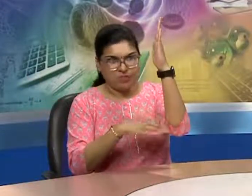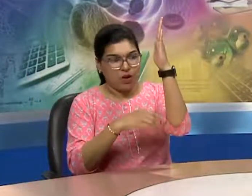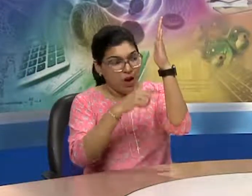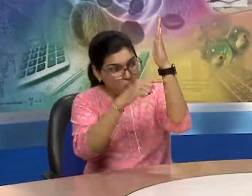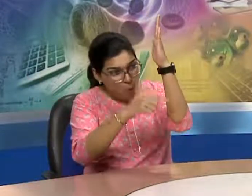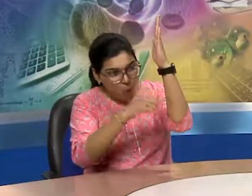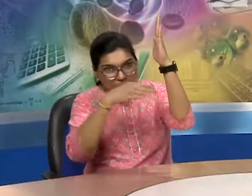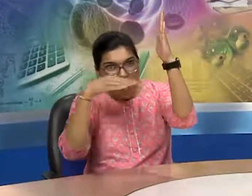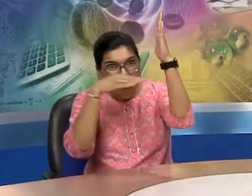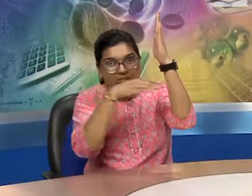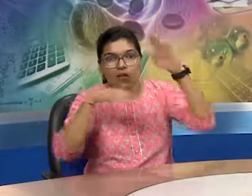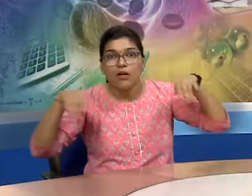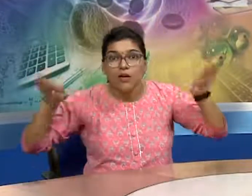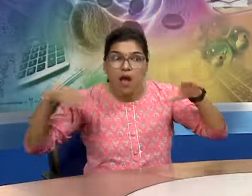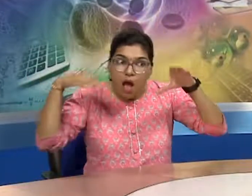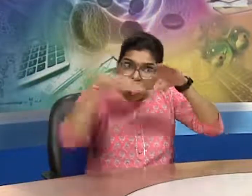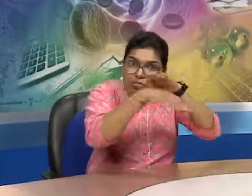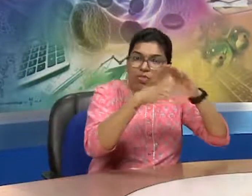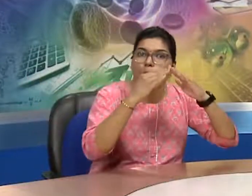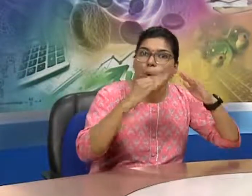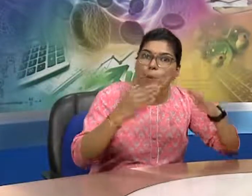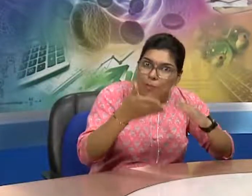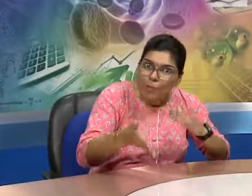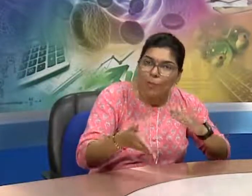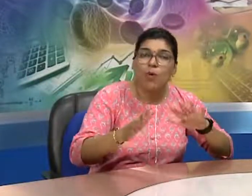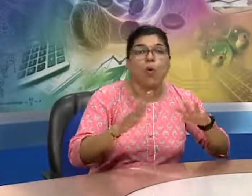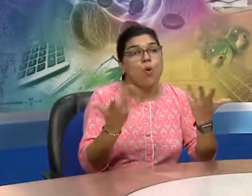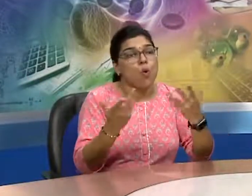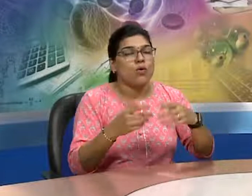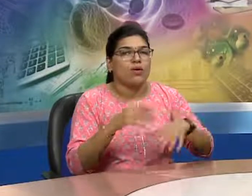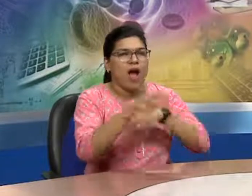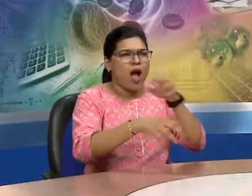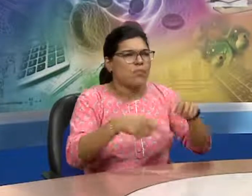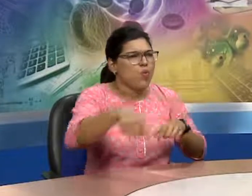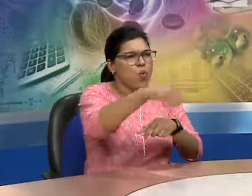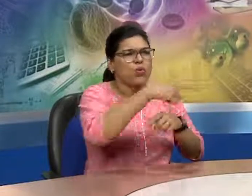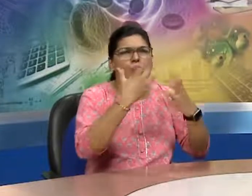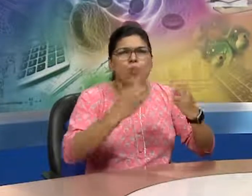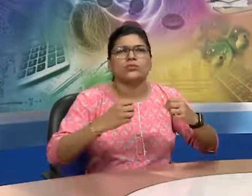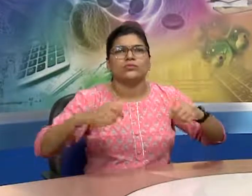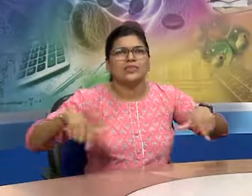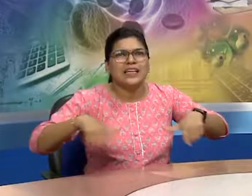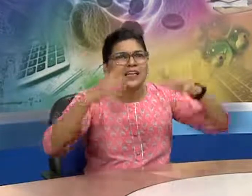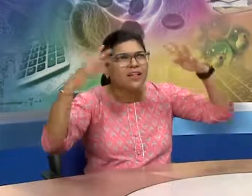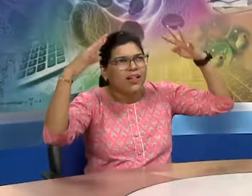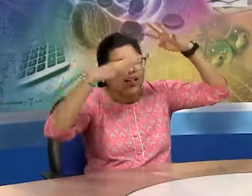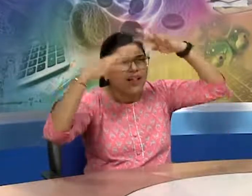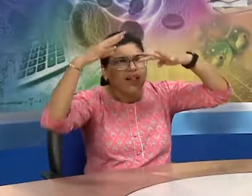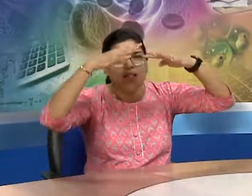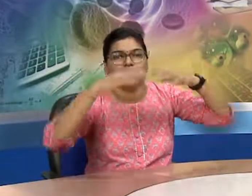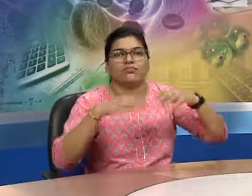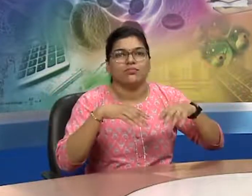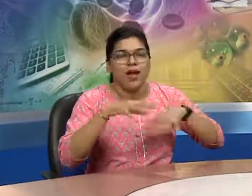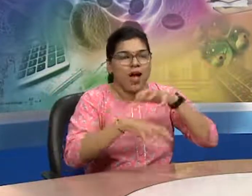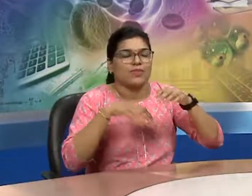birds and different insects, they all have a common habitat, that is